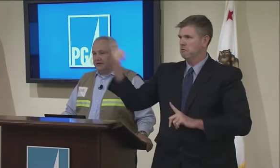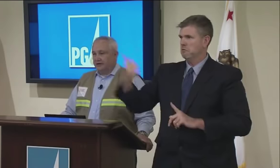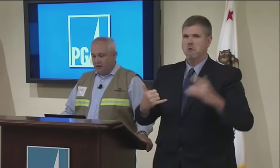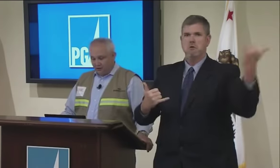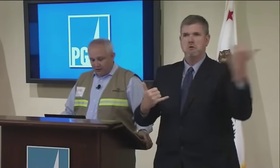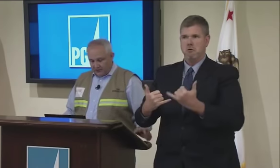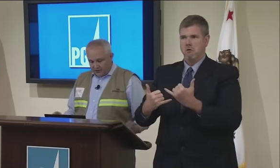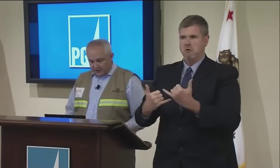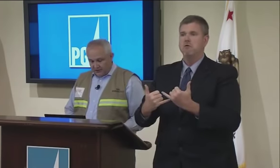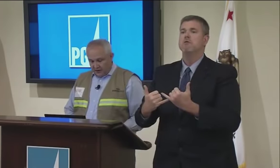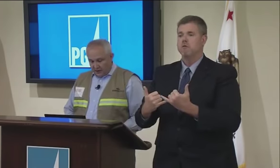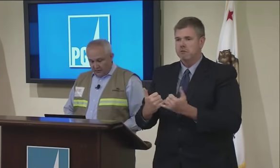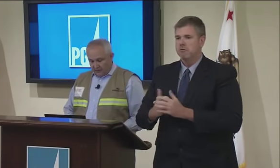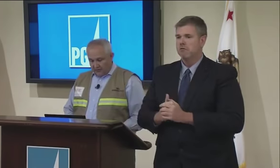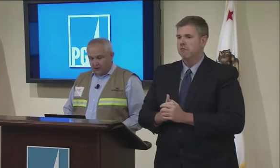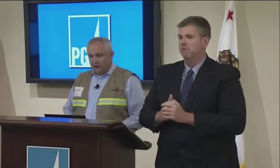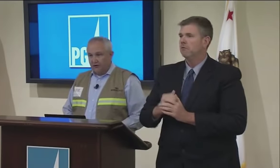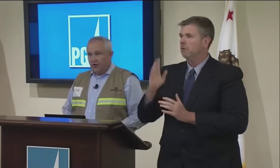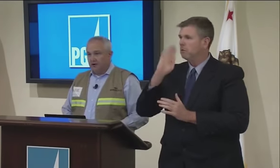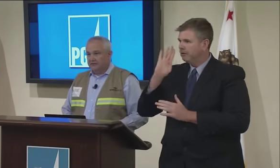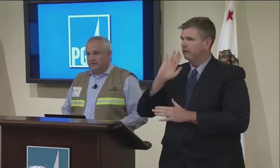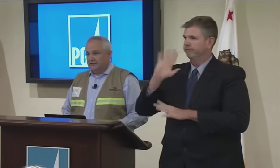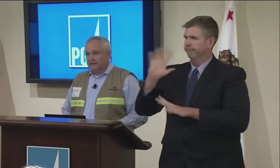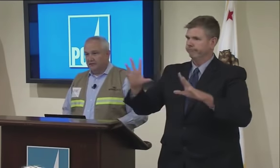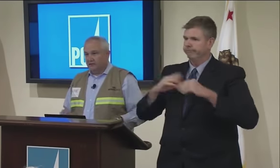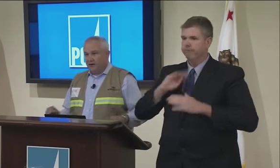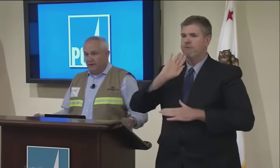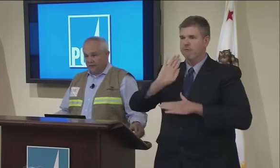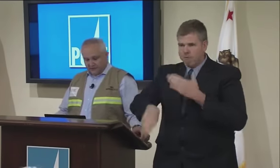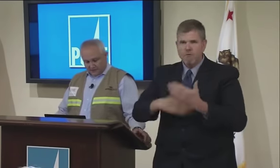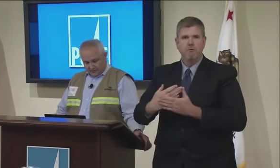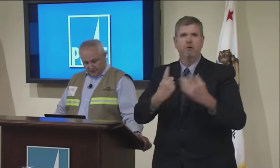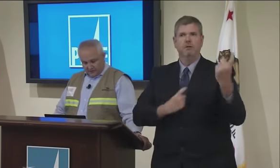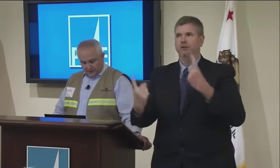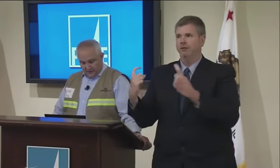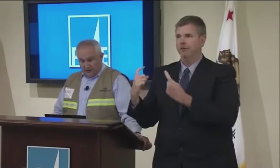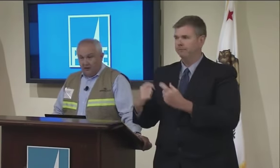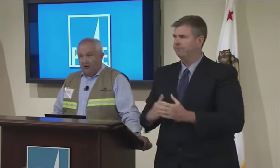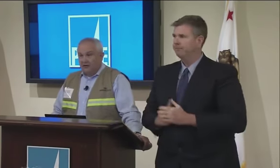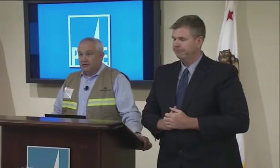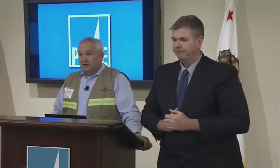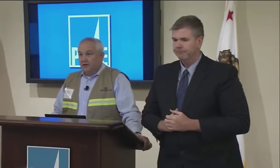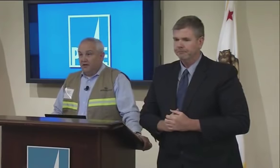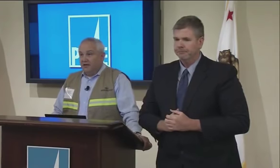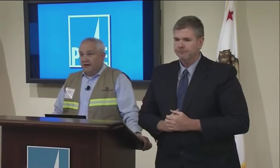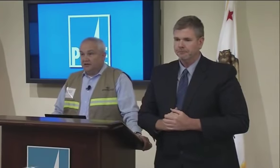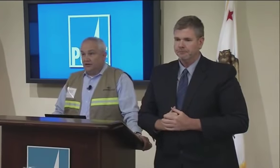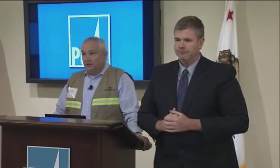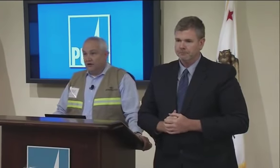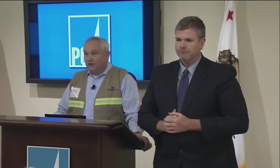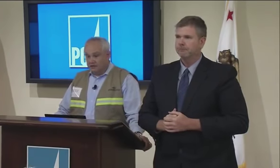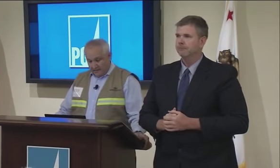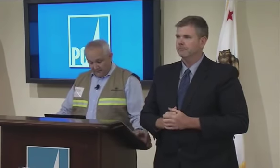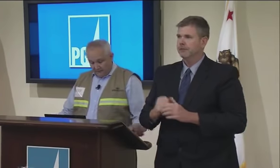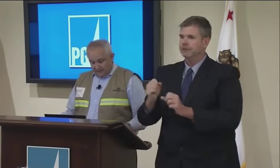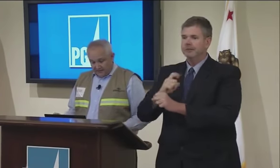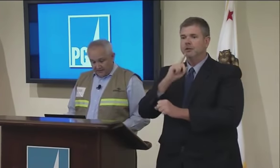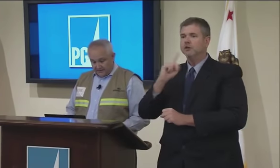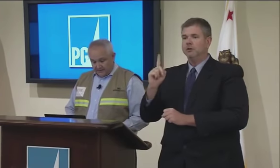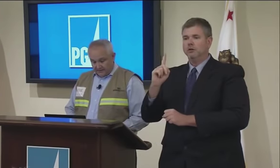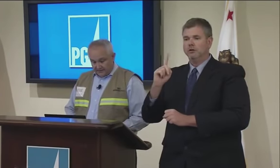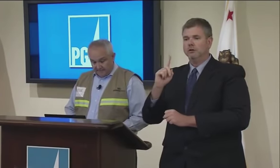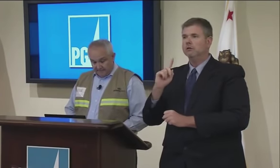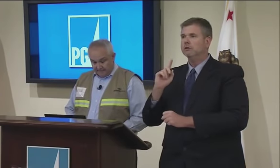you. We're going to take all questions. Want to make sure your awesome TV or radio voice is heard so that we can answer your questions and have them